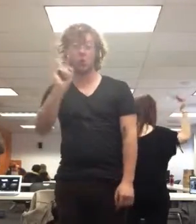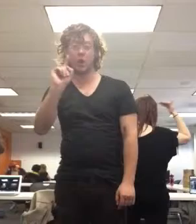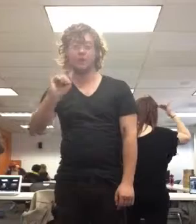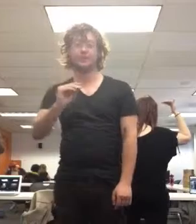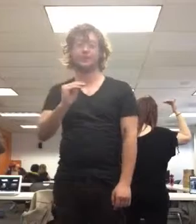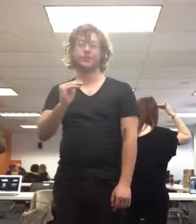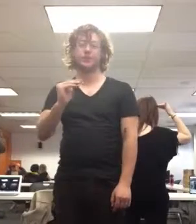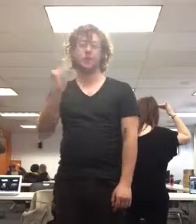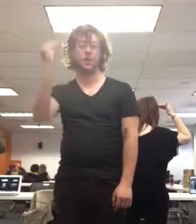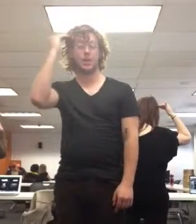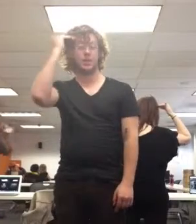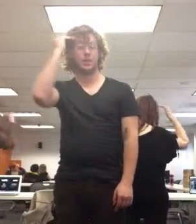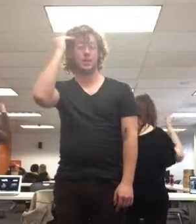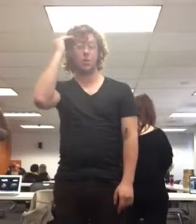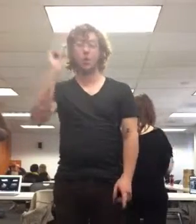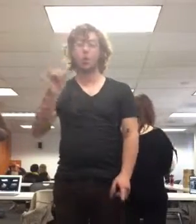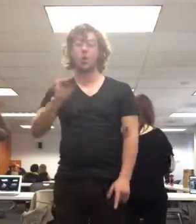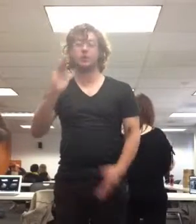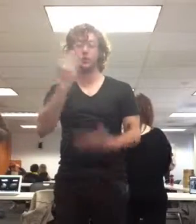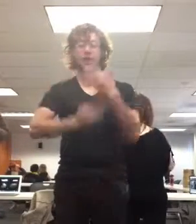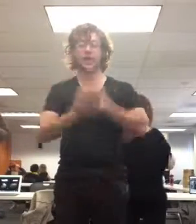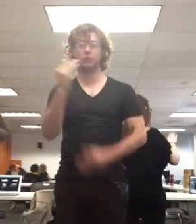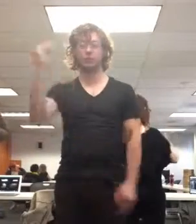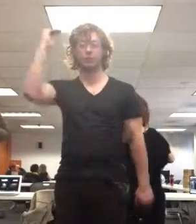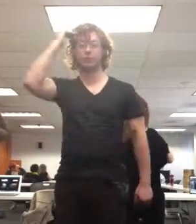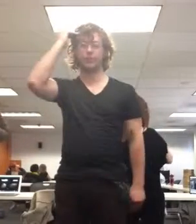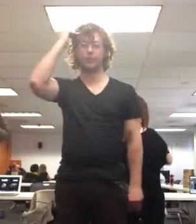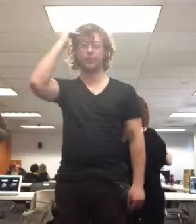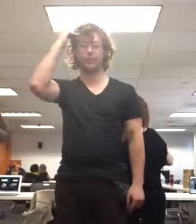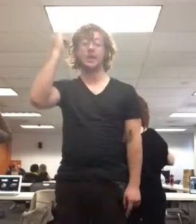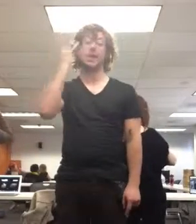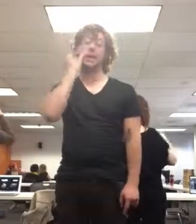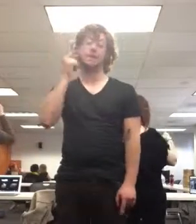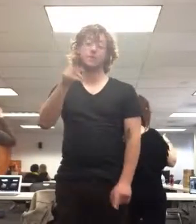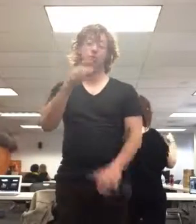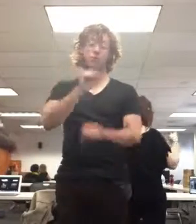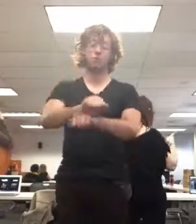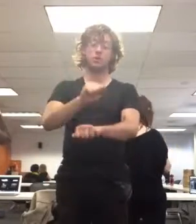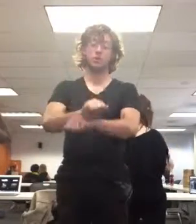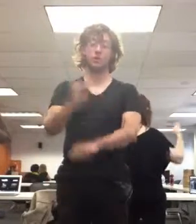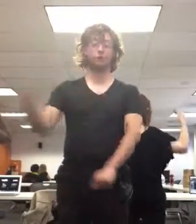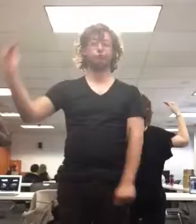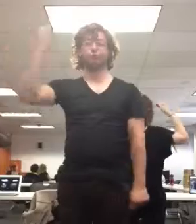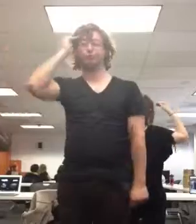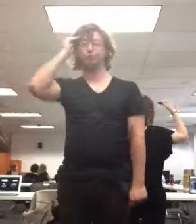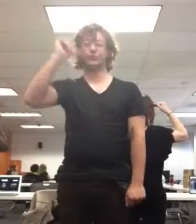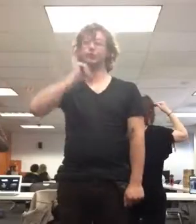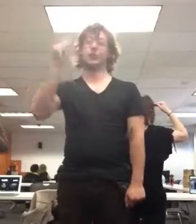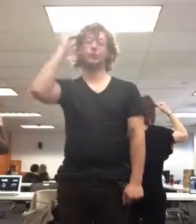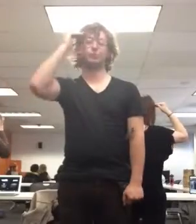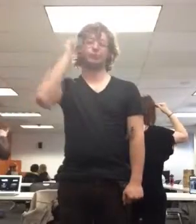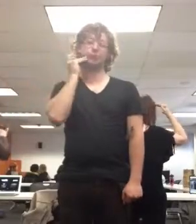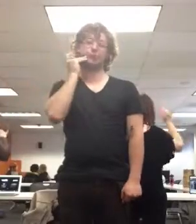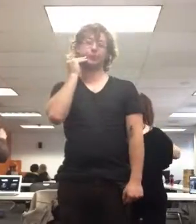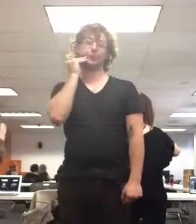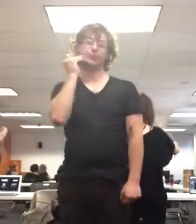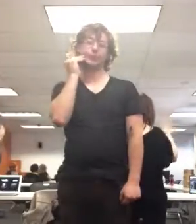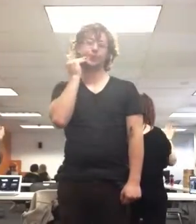Here. When you are working, your placement has to be here. That's a crisp, clear, formal sign. One other sign that I